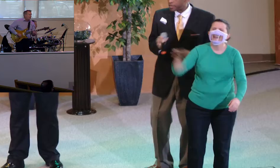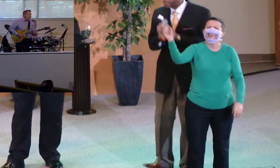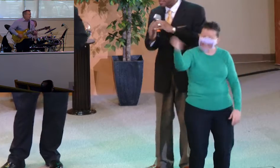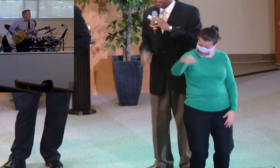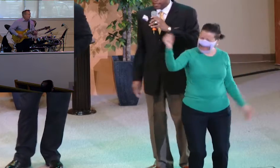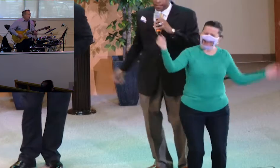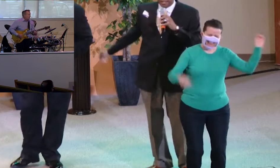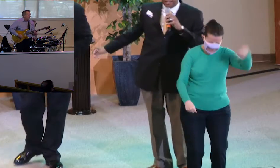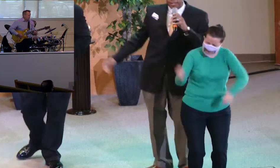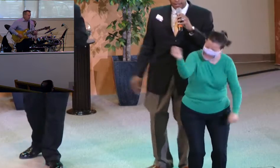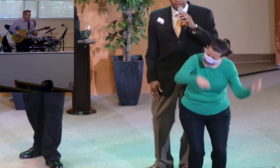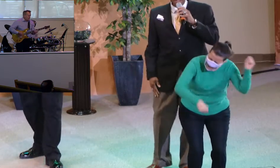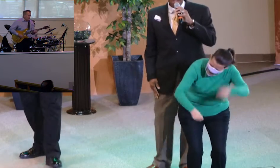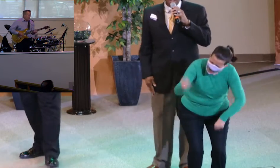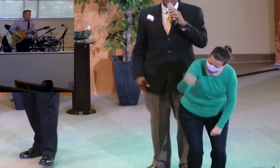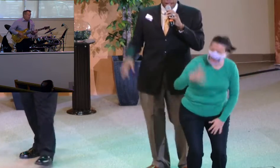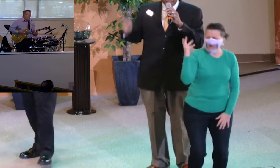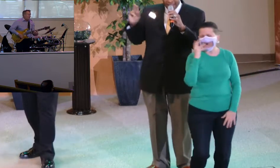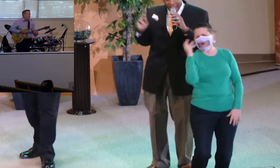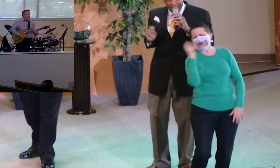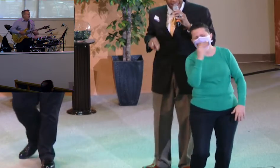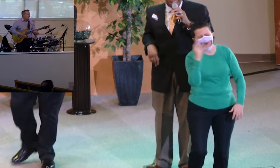Yeah, yeah, yeah. Oh, oh,